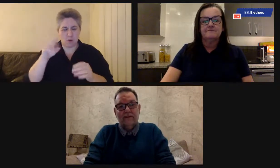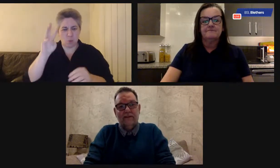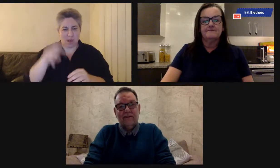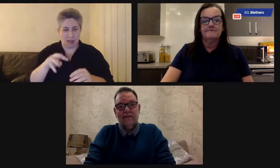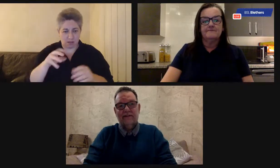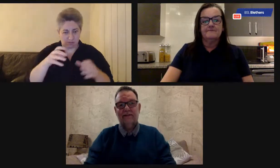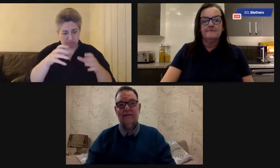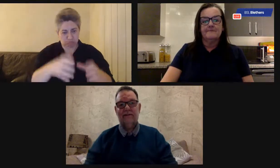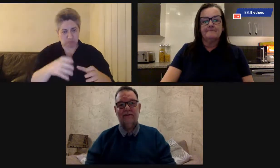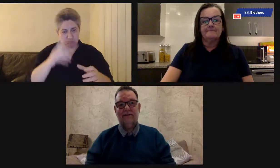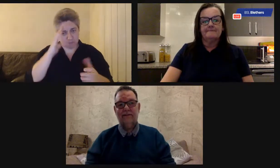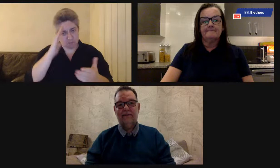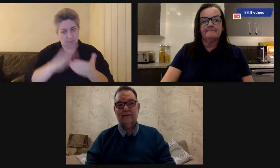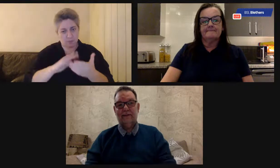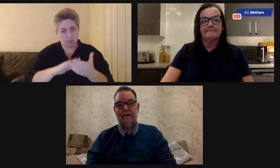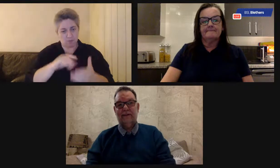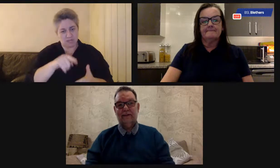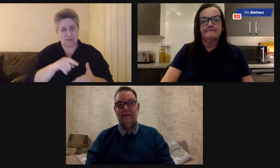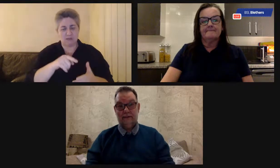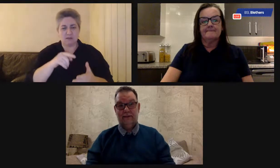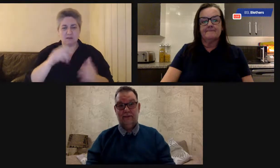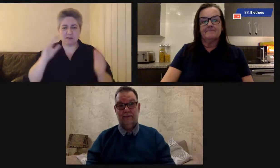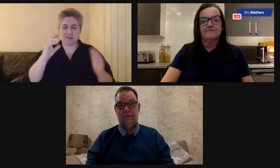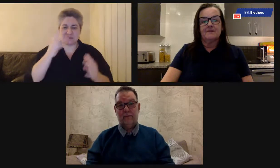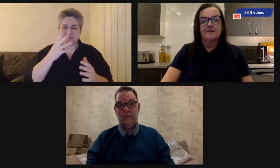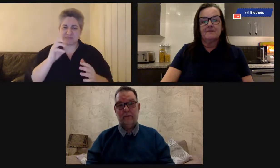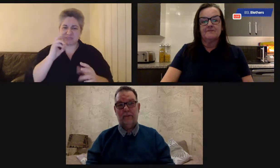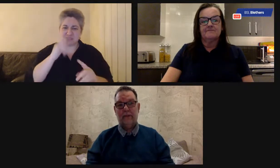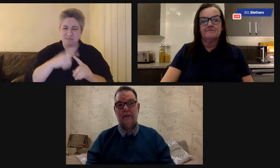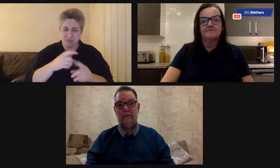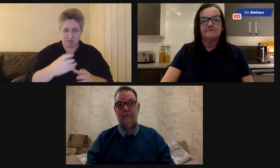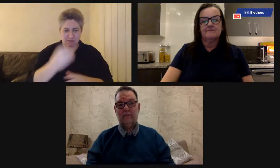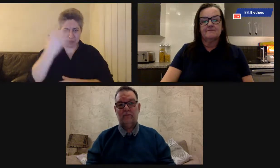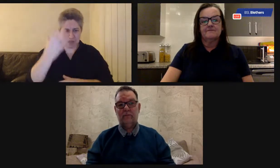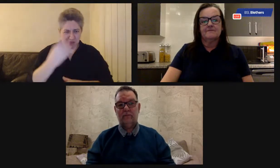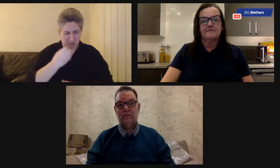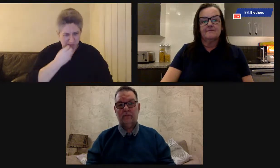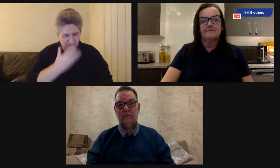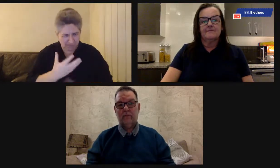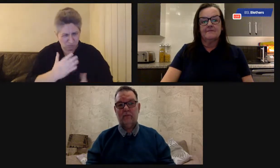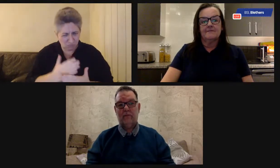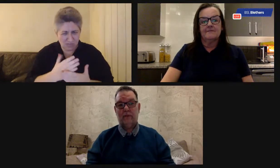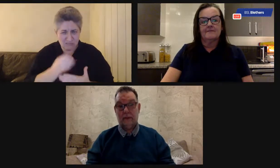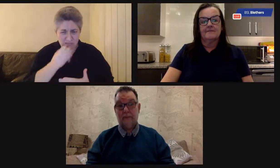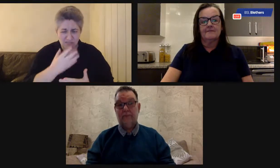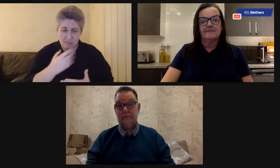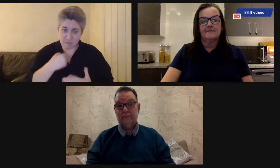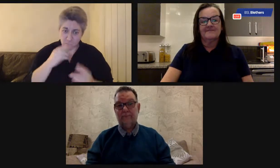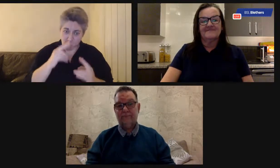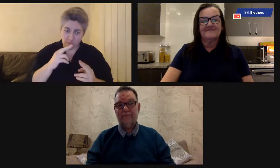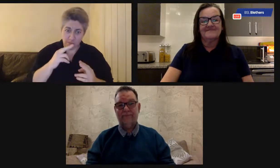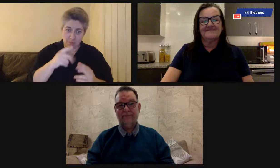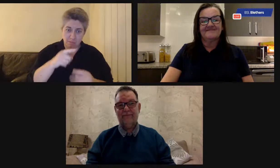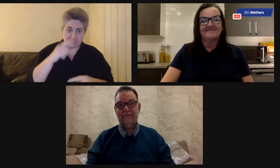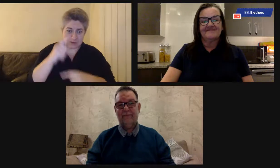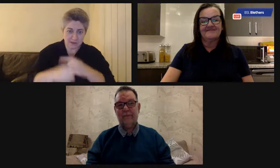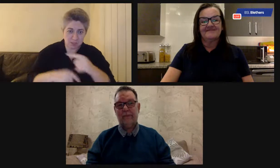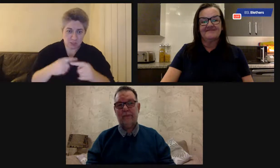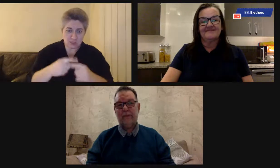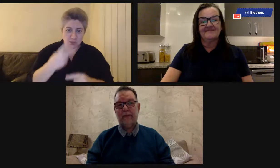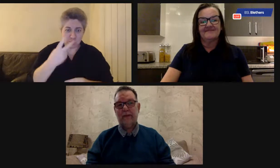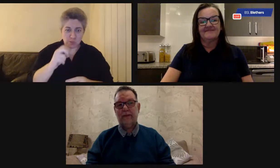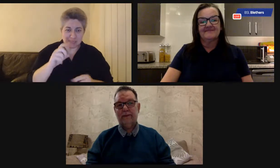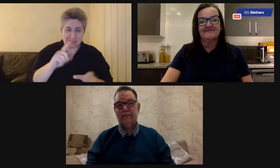big beanstalk. Well, you've planted in Wales for your 15th anniversary. That's just such a